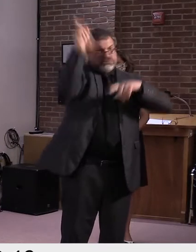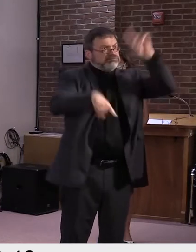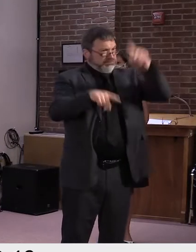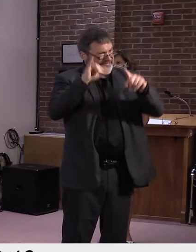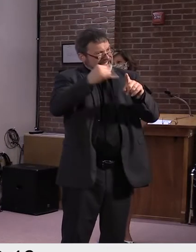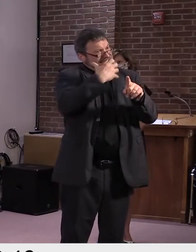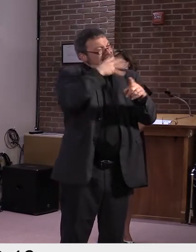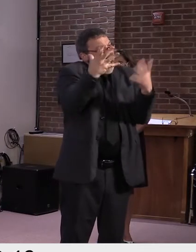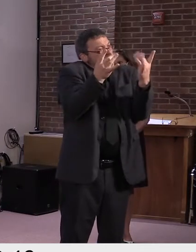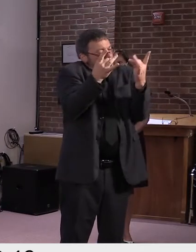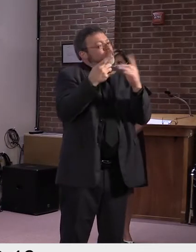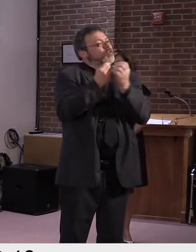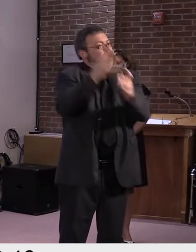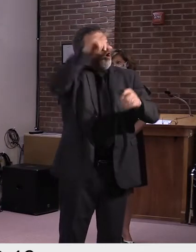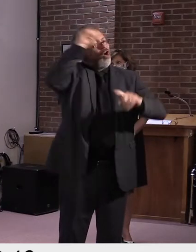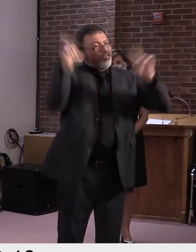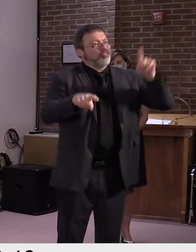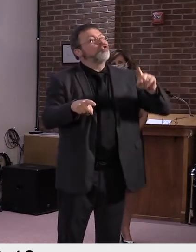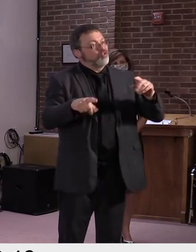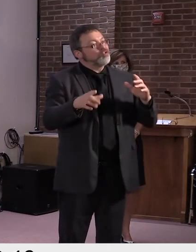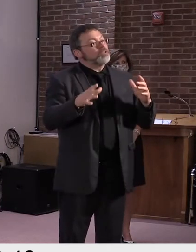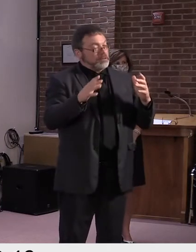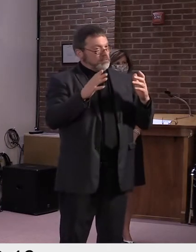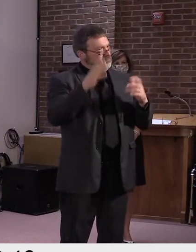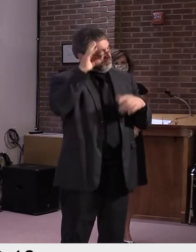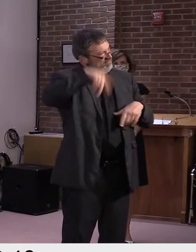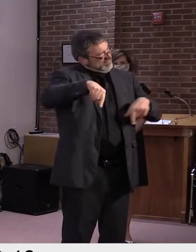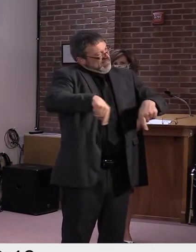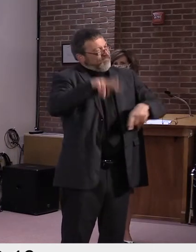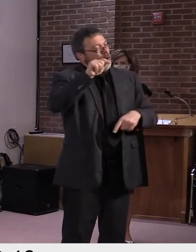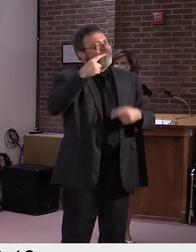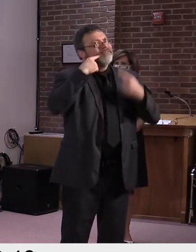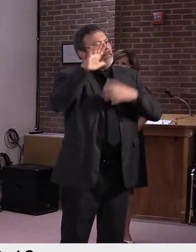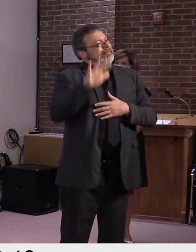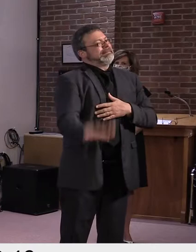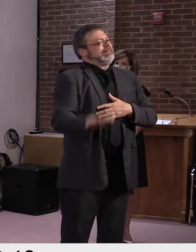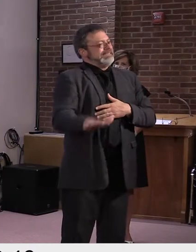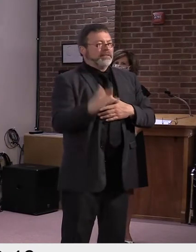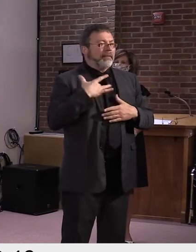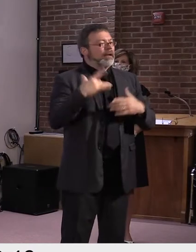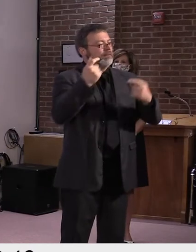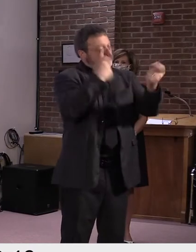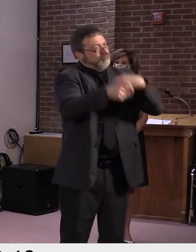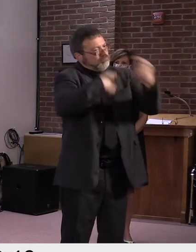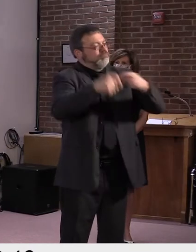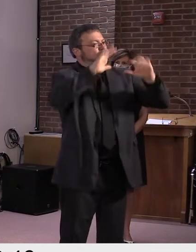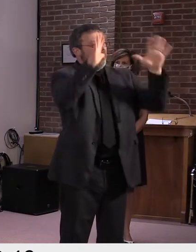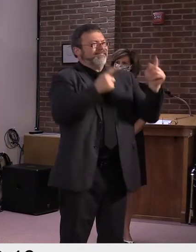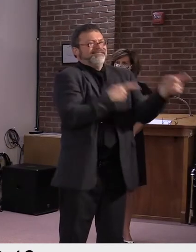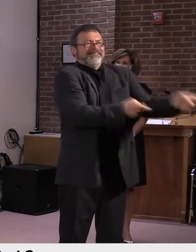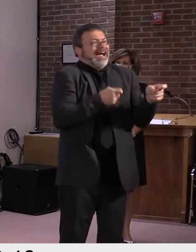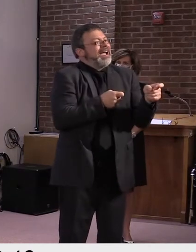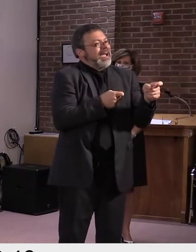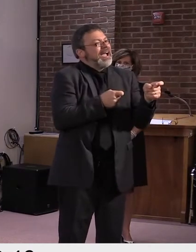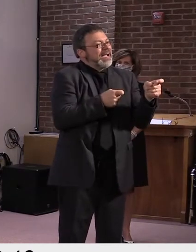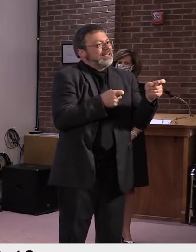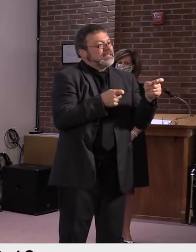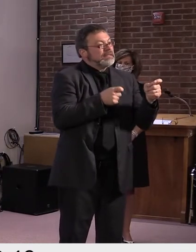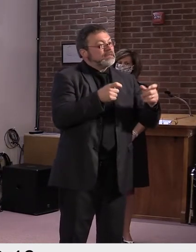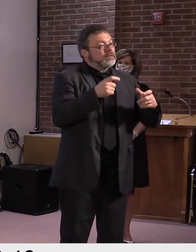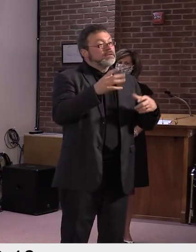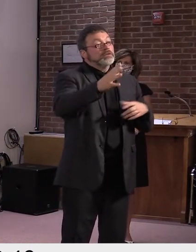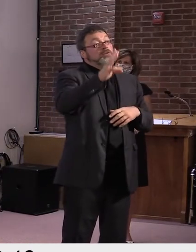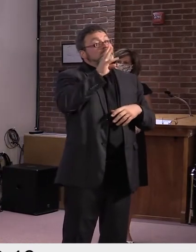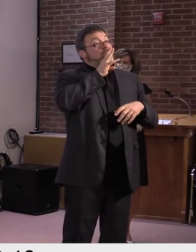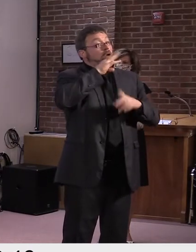amount of time. So be mindful of that. Be mindful that water temperatures still are a little chilly in some places. And know